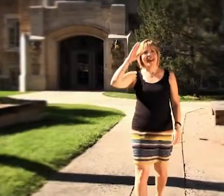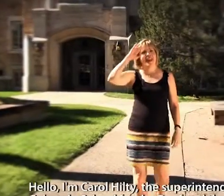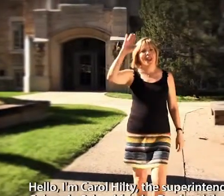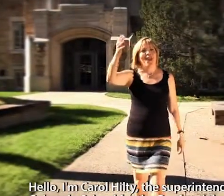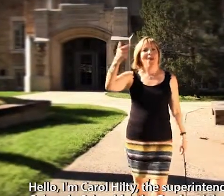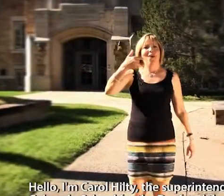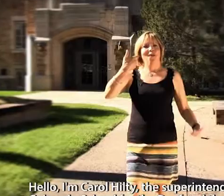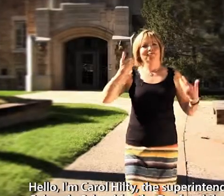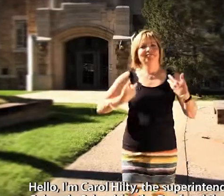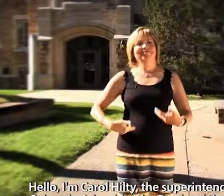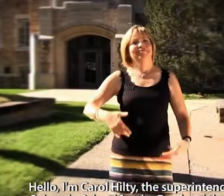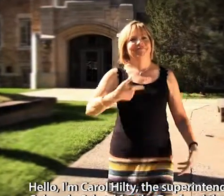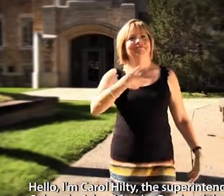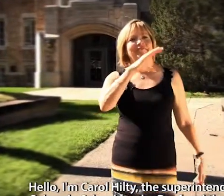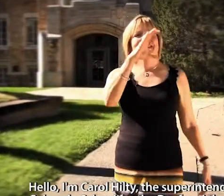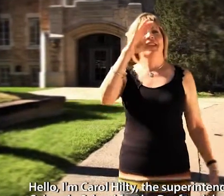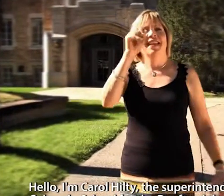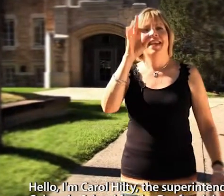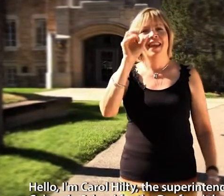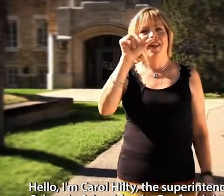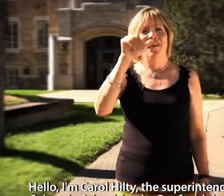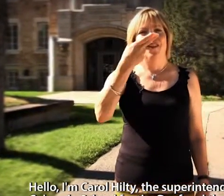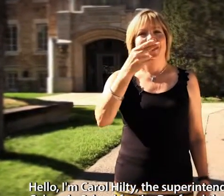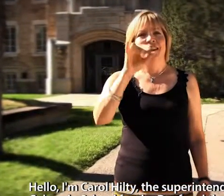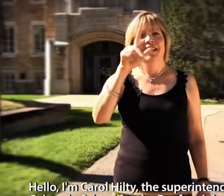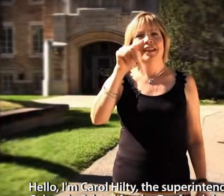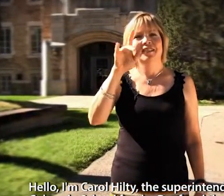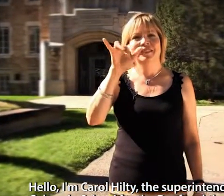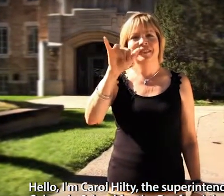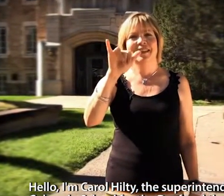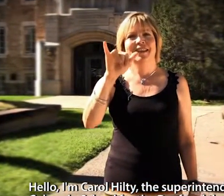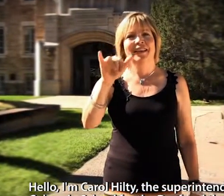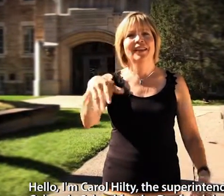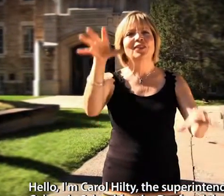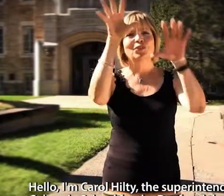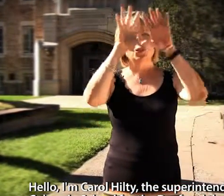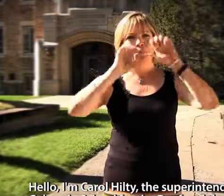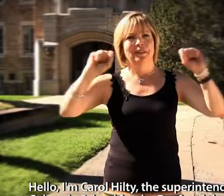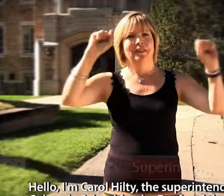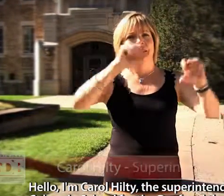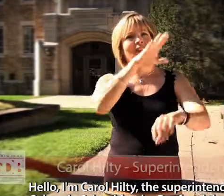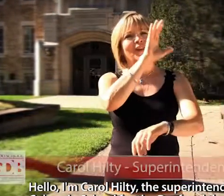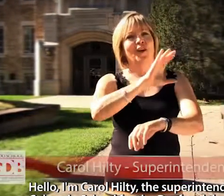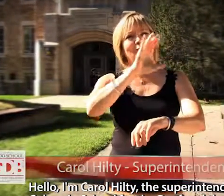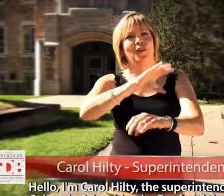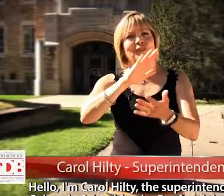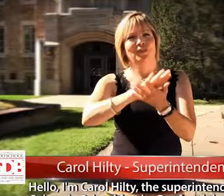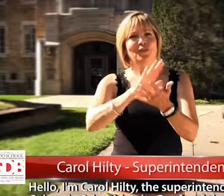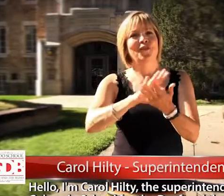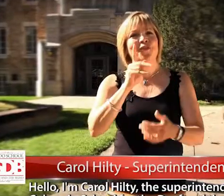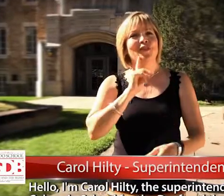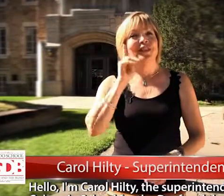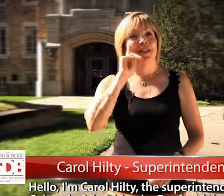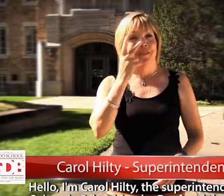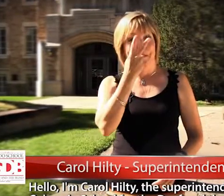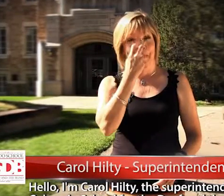Hello, I'm Carol Hilty, Superintendent of the Colorado School for the Deaf and the